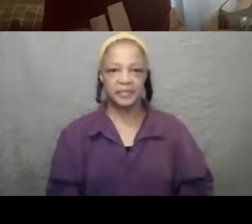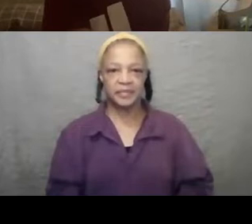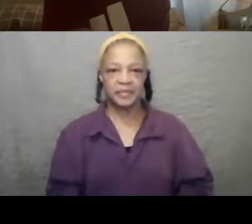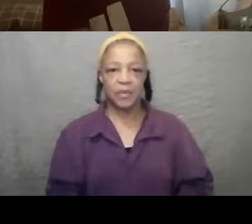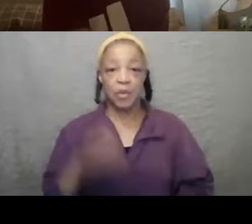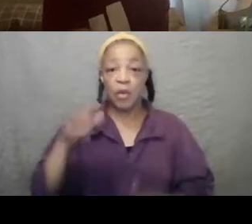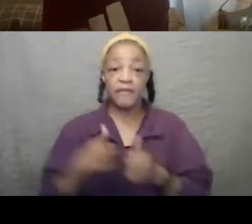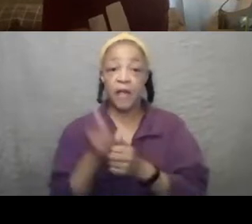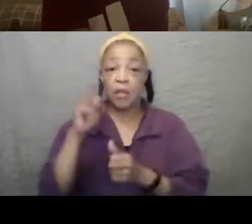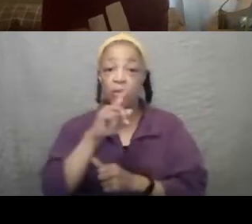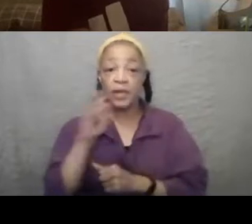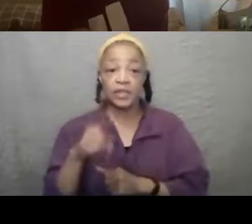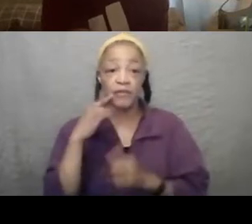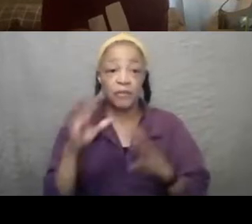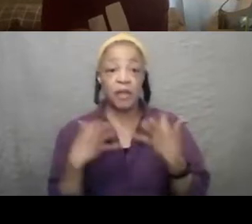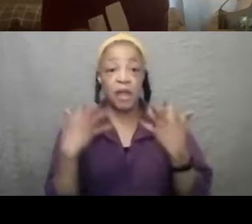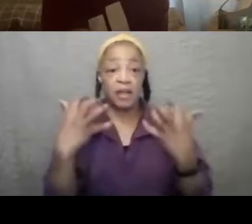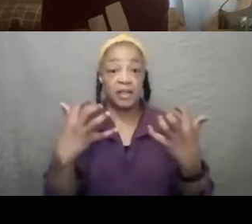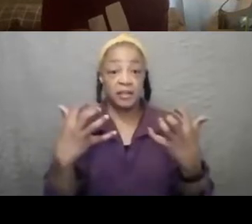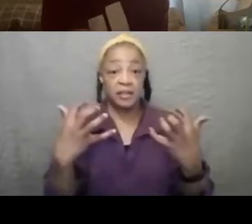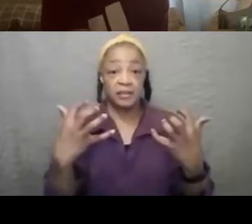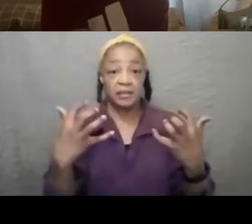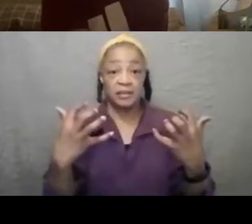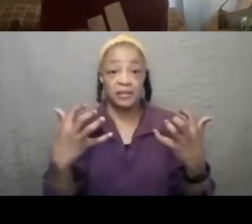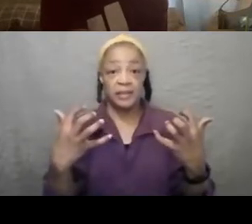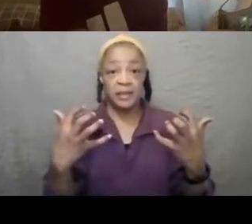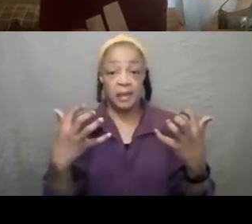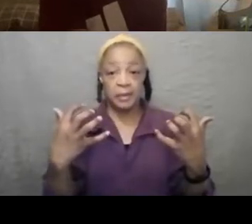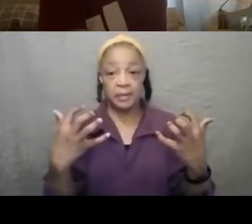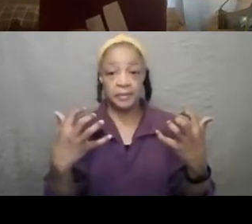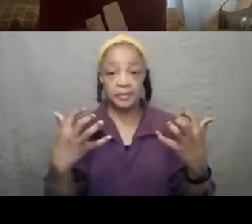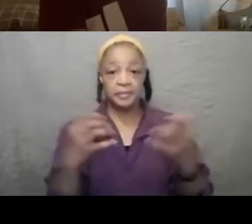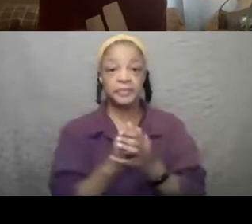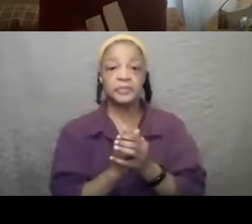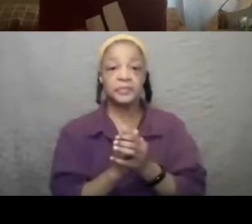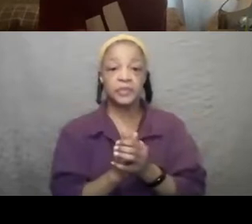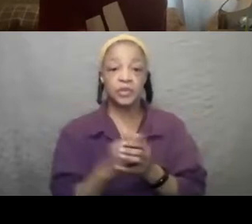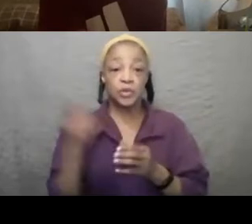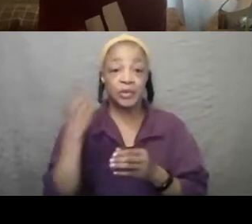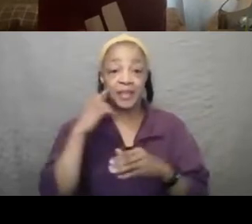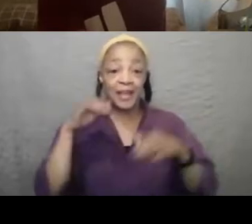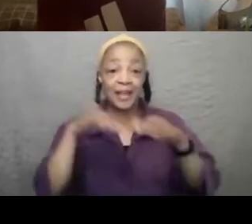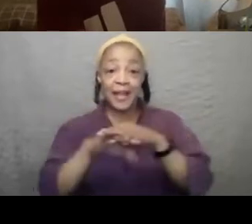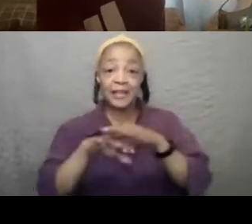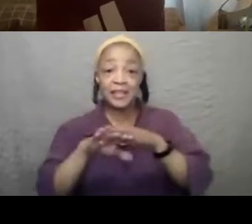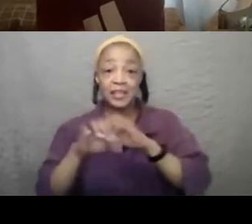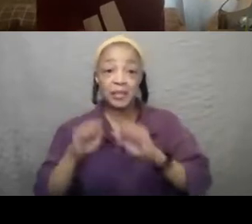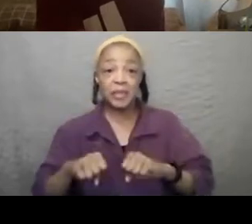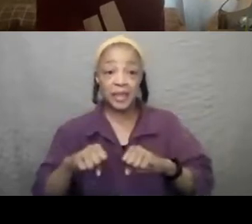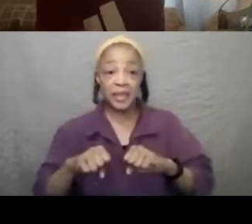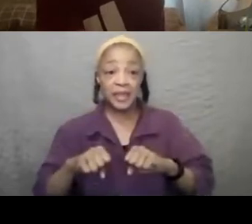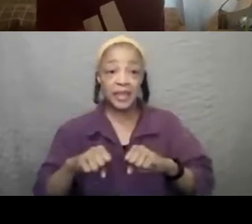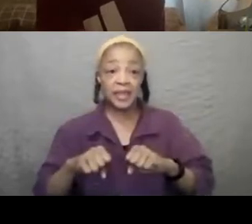from the audience. Let's see here. Do you think that accessibility is more on the forefront with